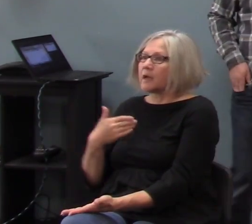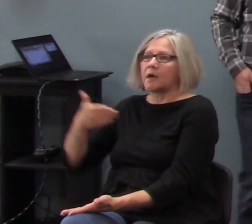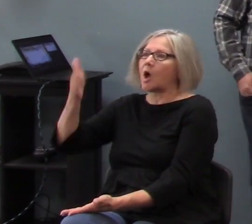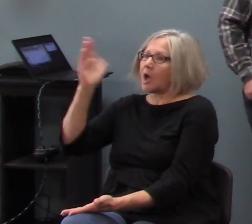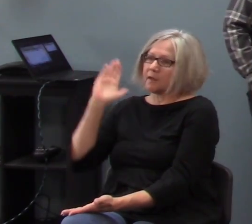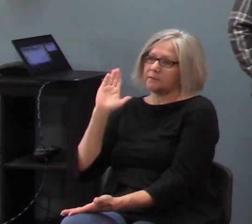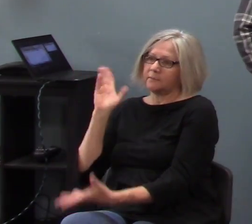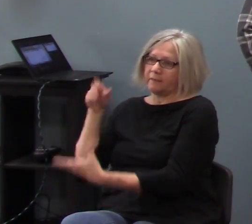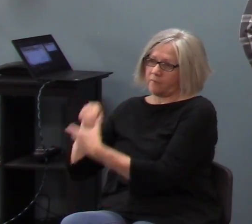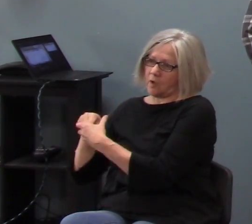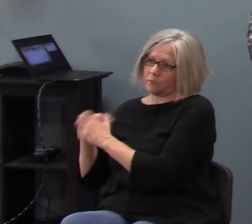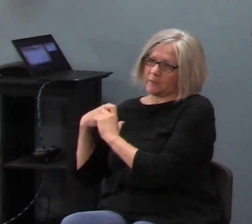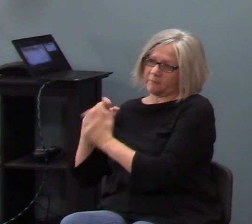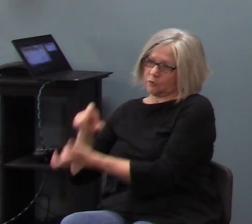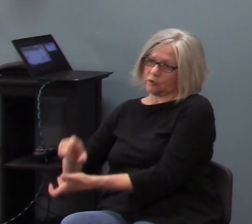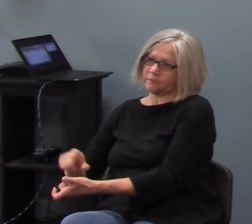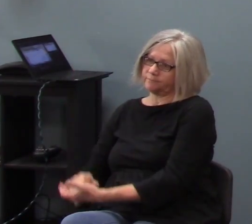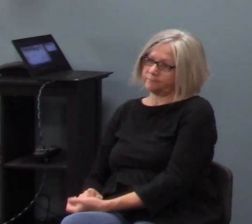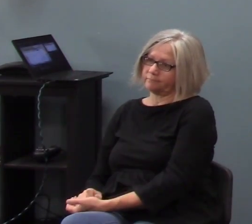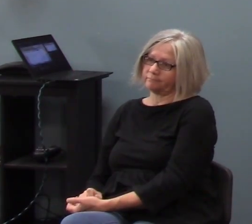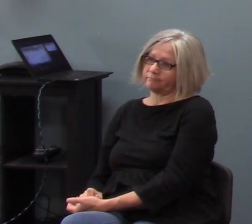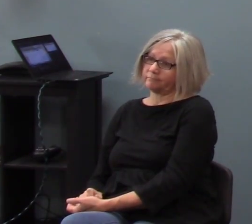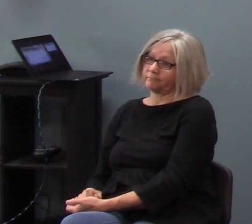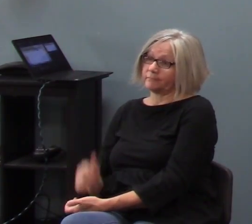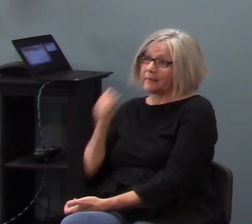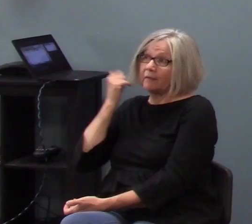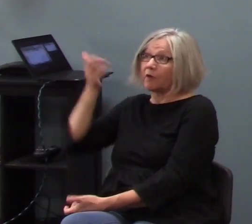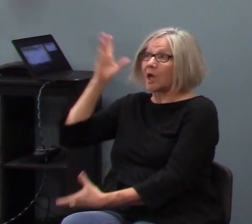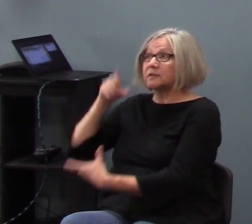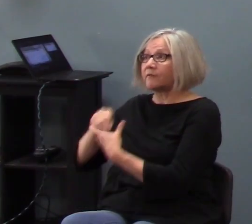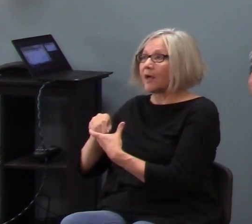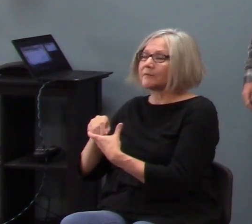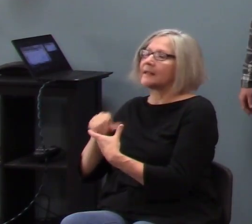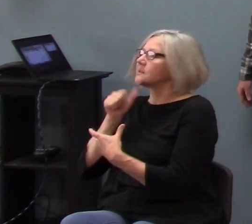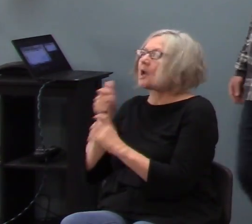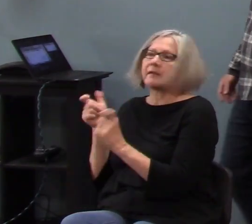as a part of it, or it's not evolution anymore.